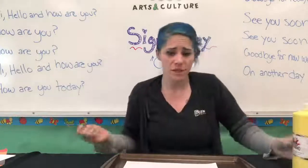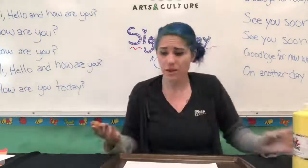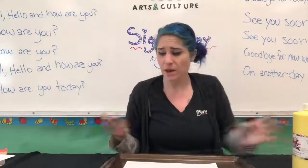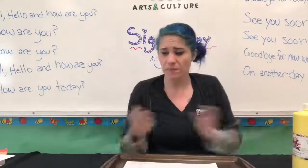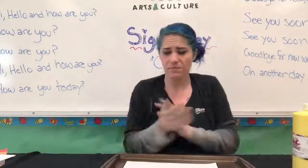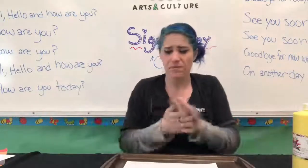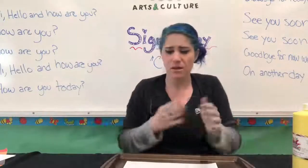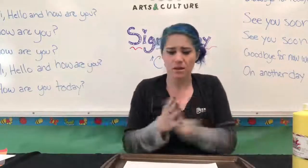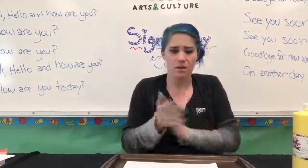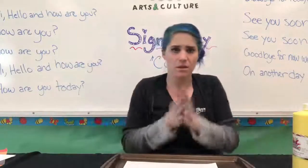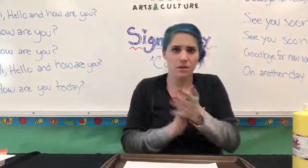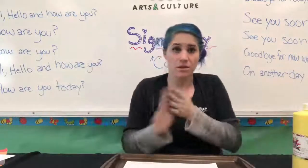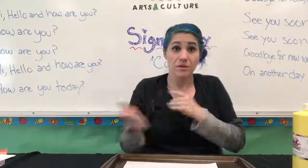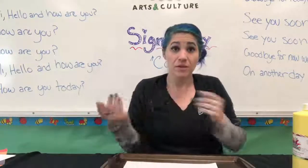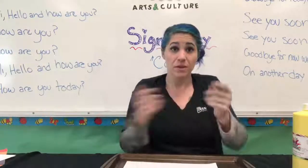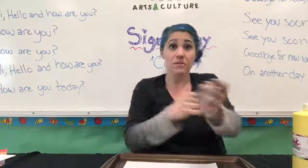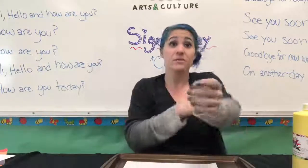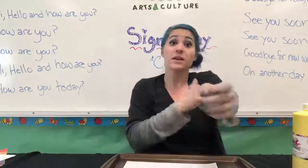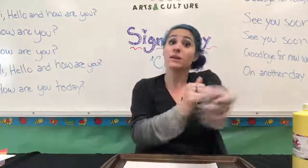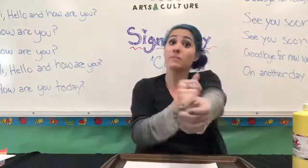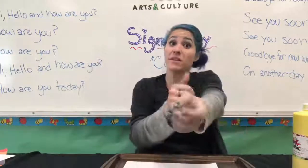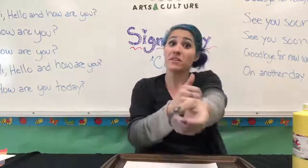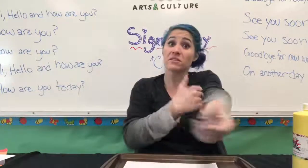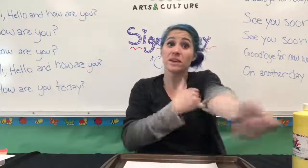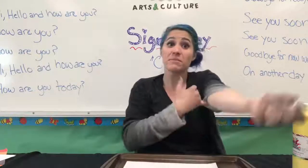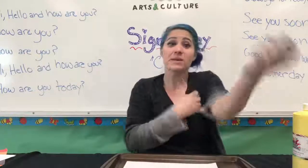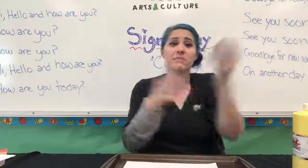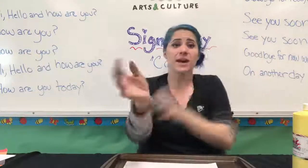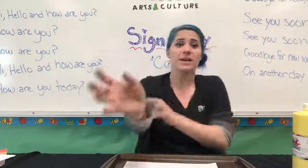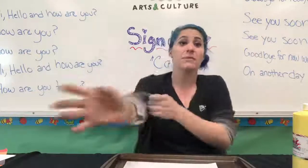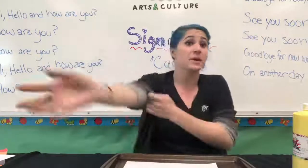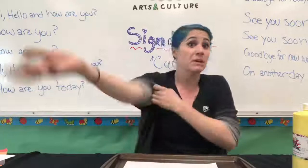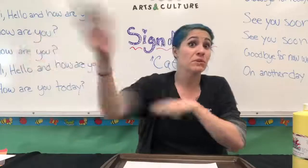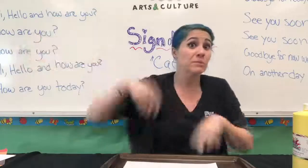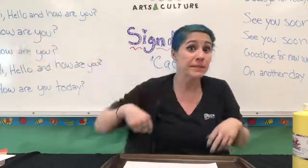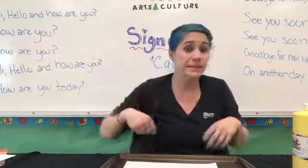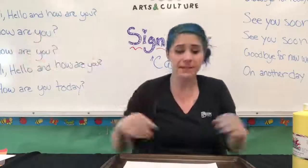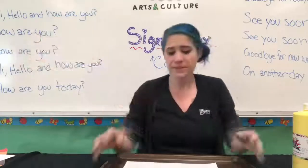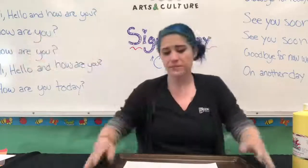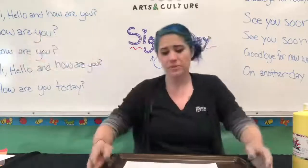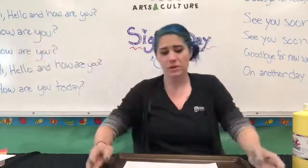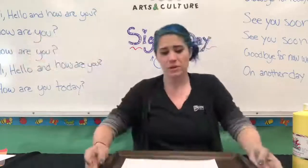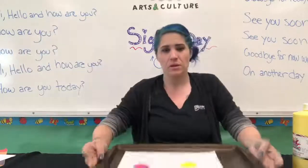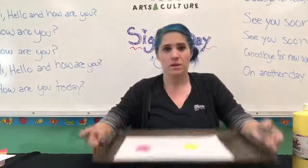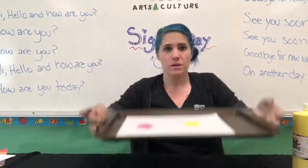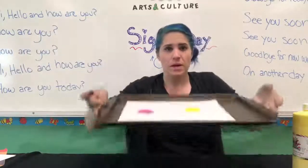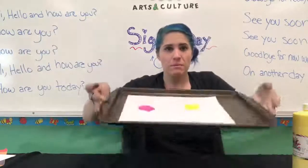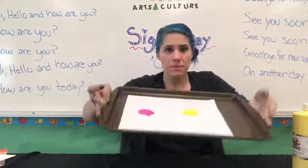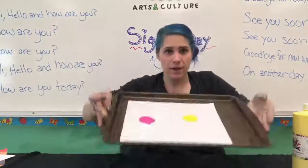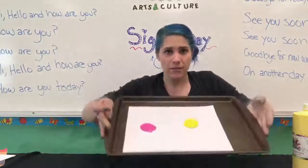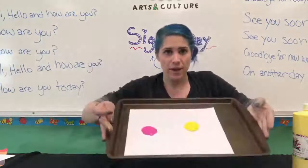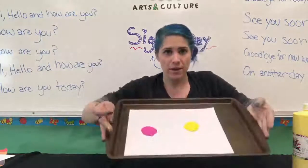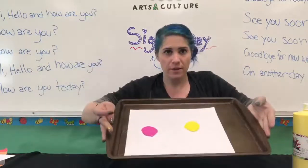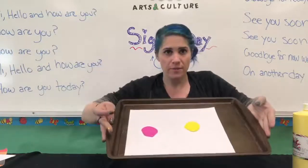okay? So it does get a little messy, so keep that in mind. I'm already gonna roll up my sleeves. I got my paint right here,